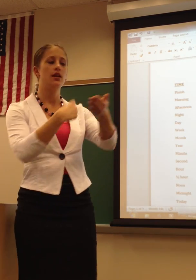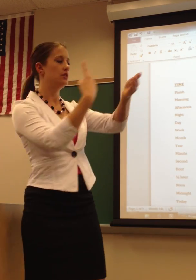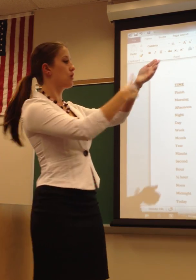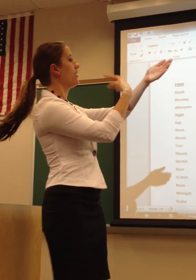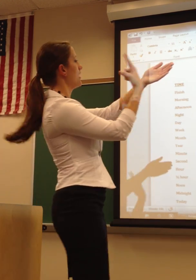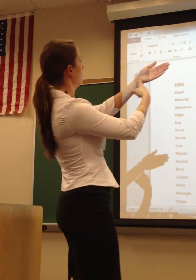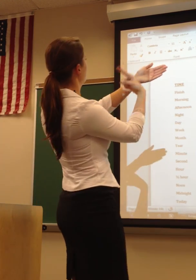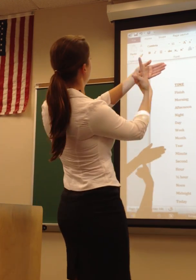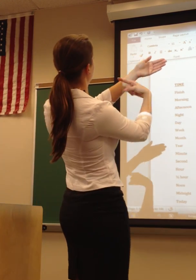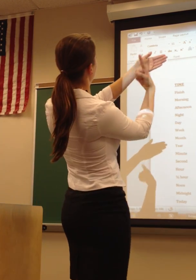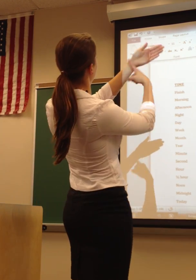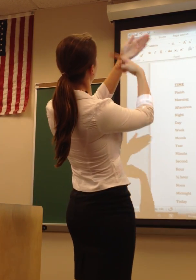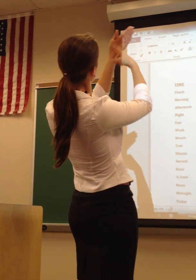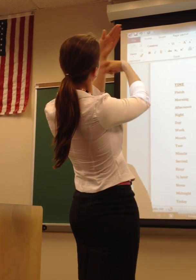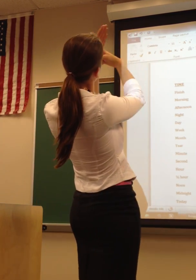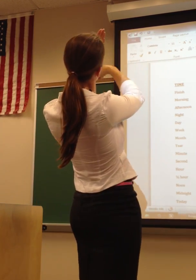It's Okay. going in. Oh.